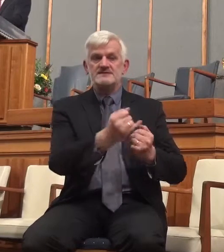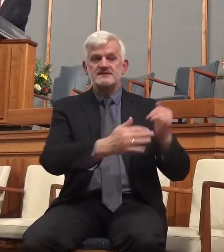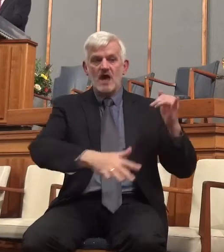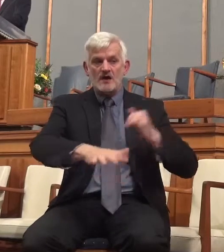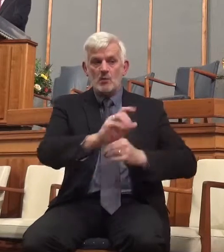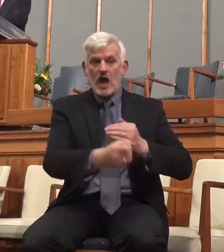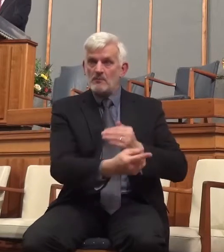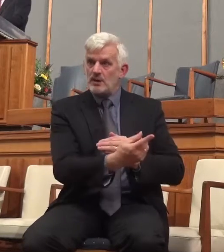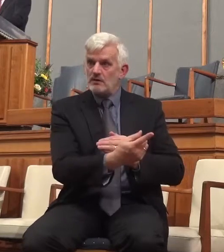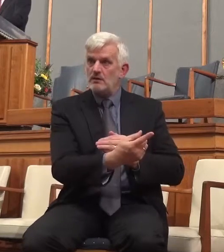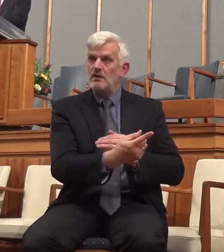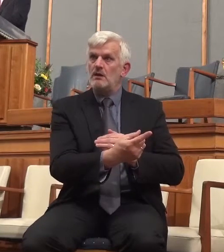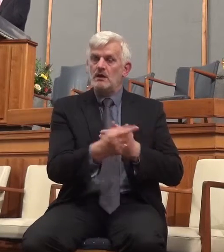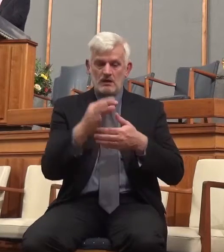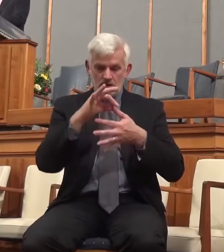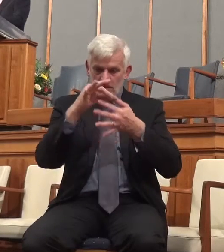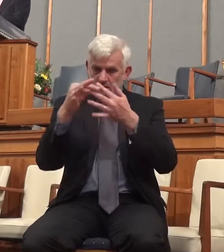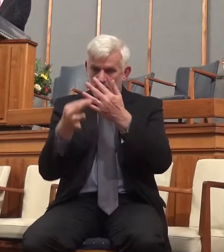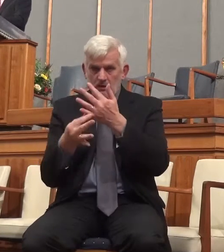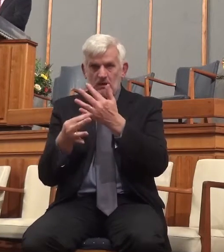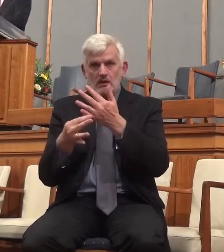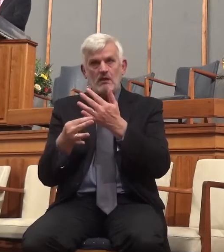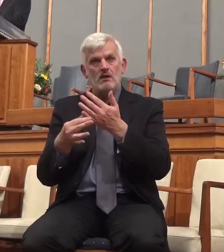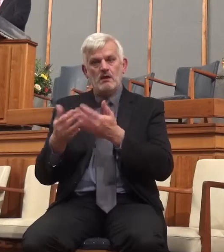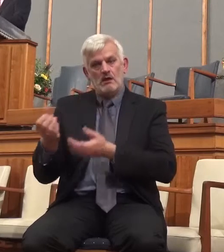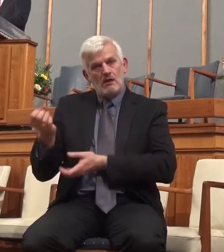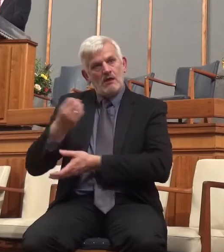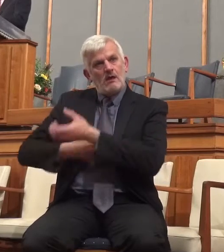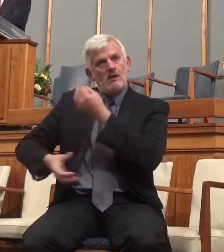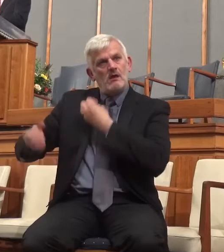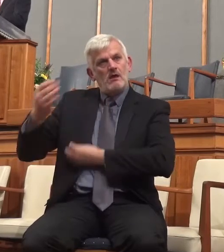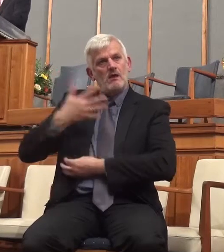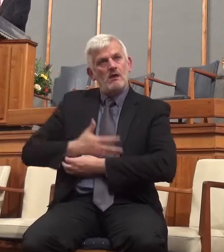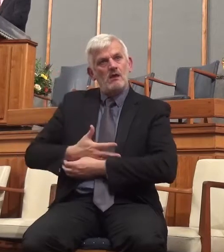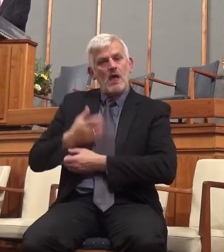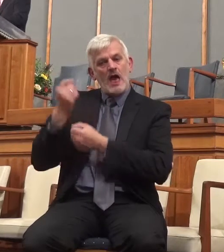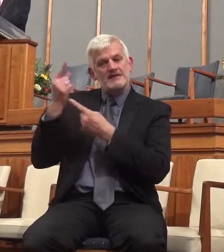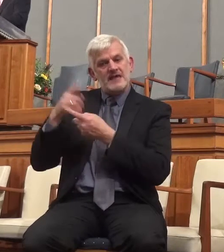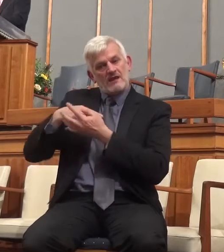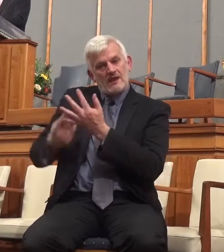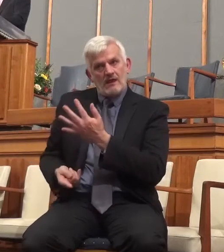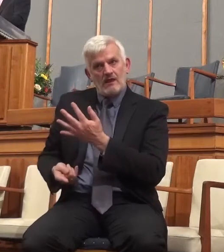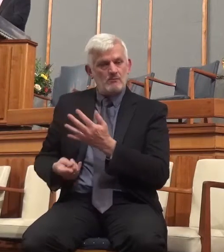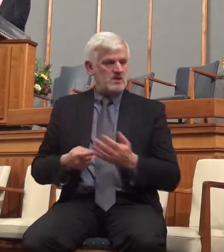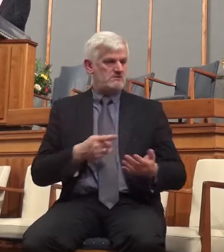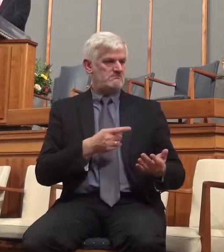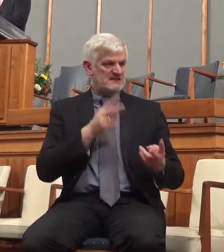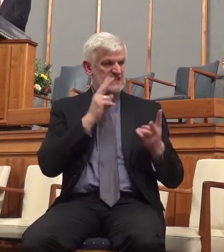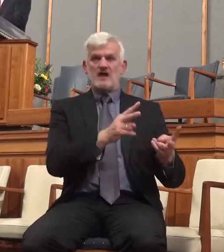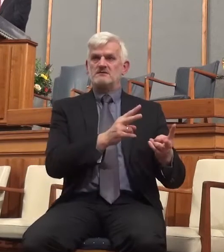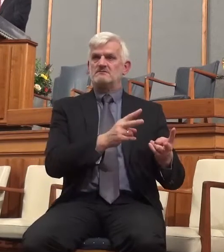of things, faith, that purely material sight cannot see into, cannot know anything